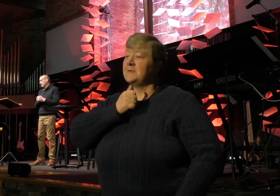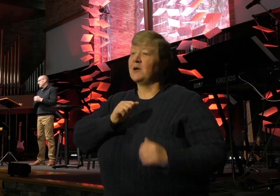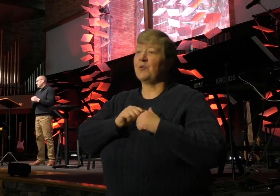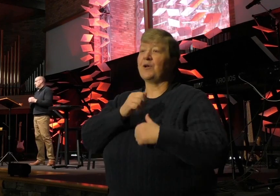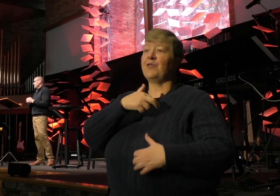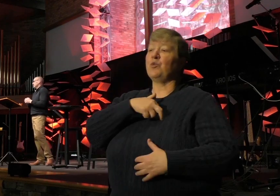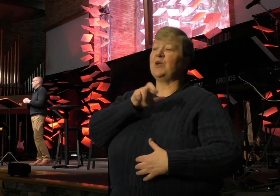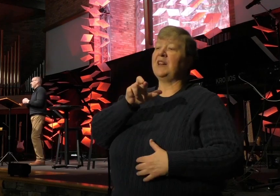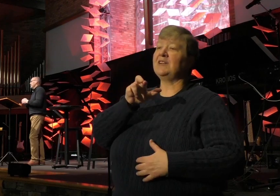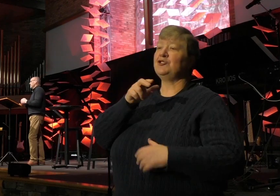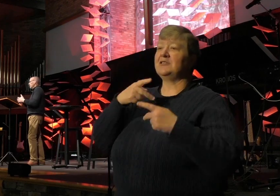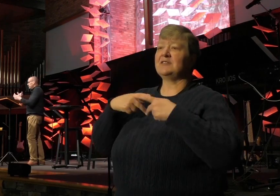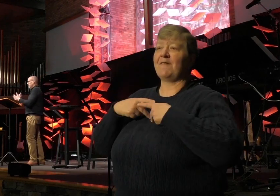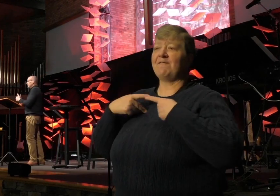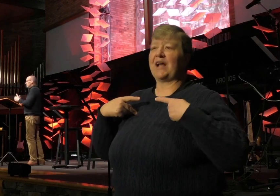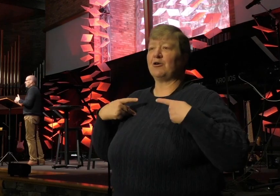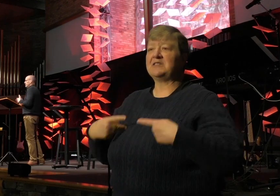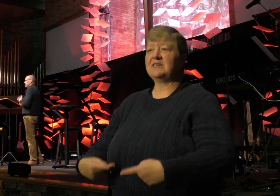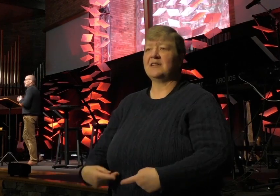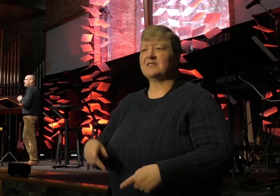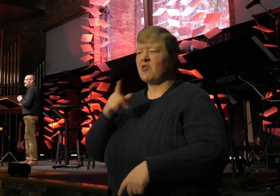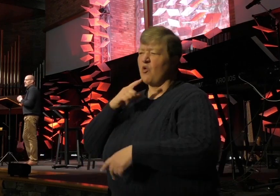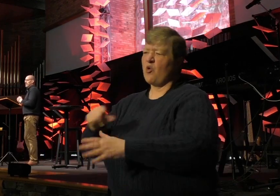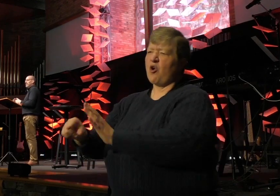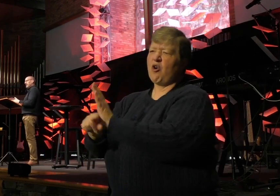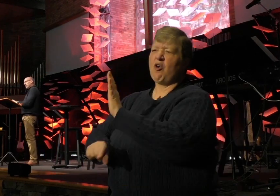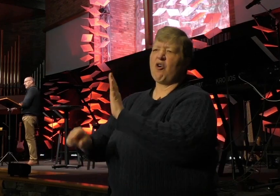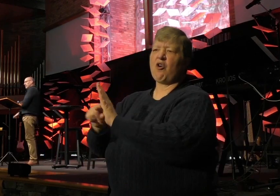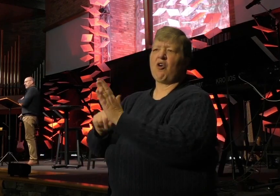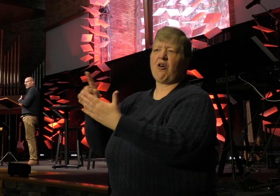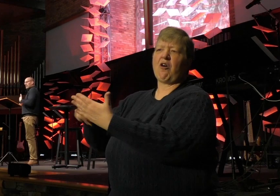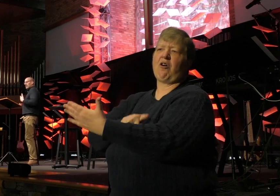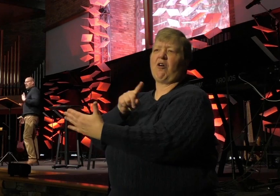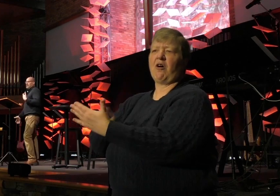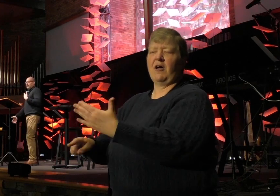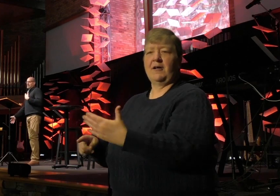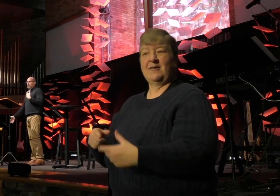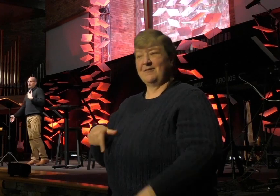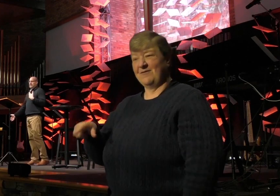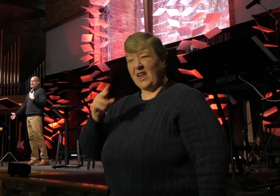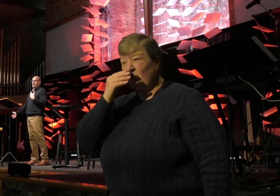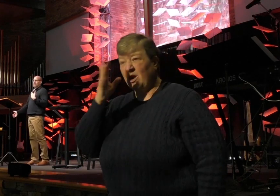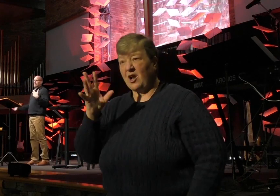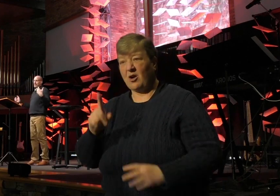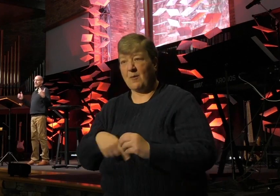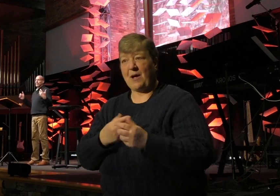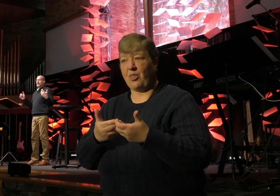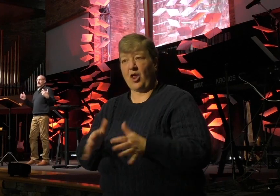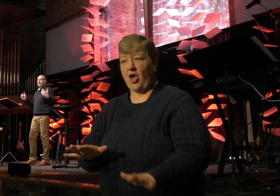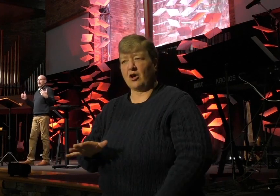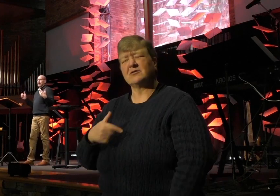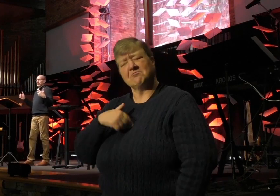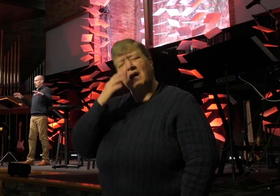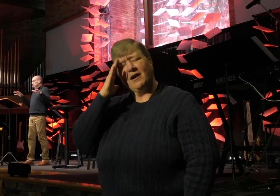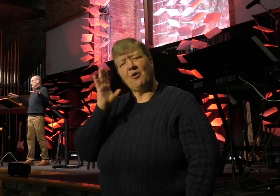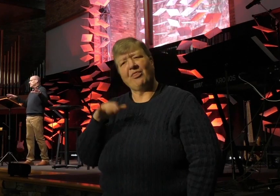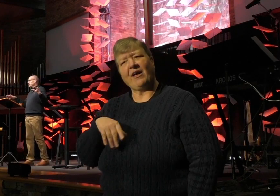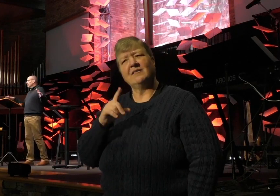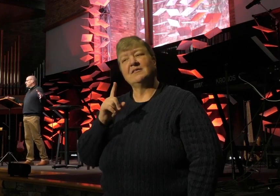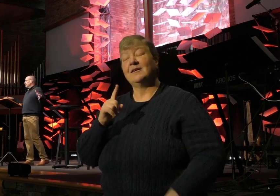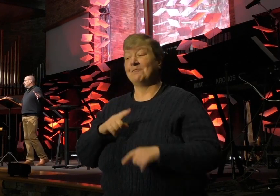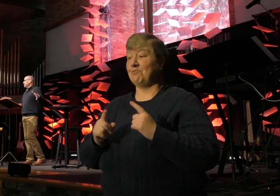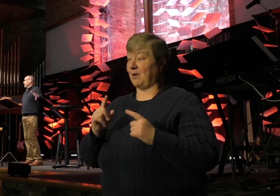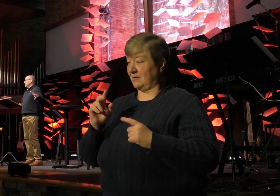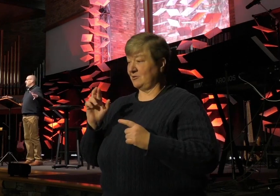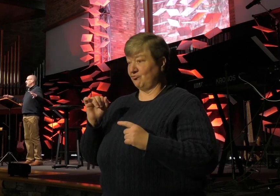folks, those Pharisees, who bashed you for doing this. And by the way, they don't care about the lost, Matthew, and I know that. But it's